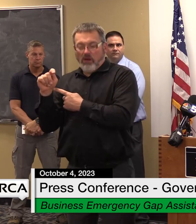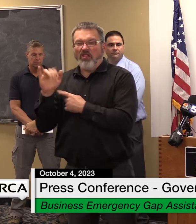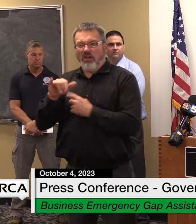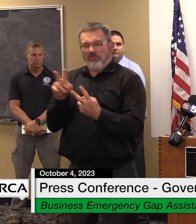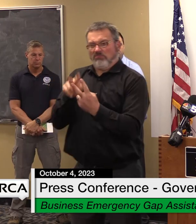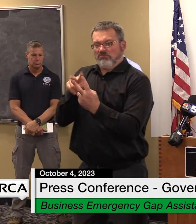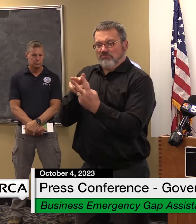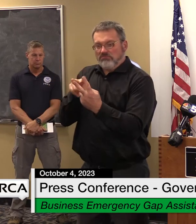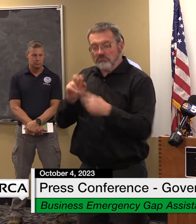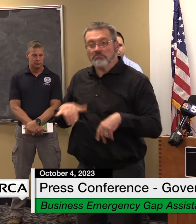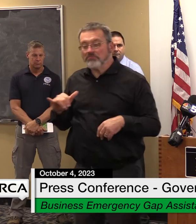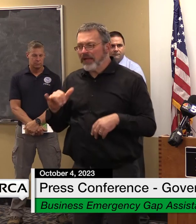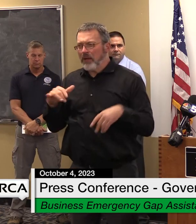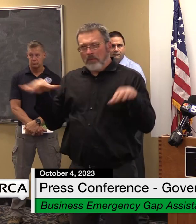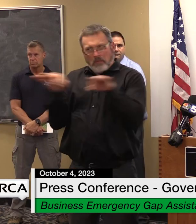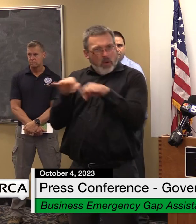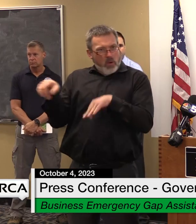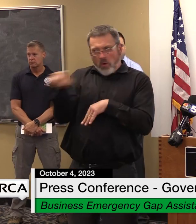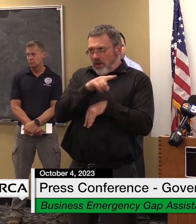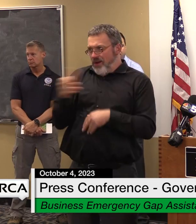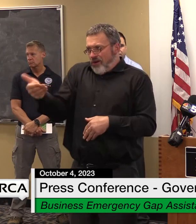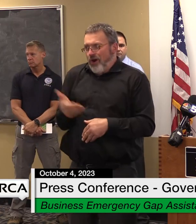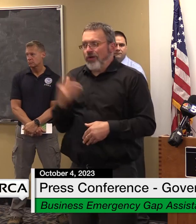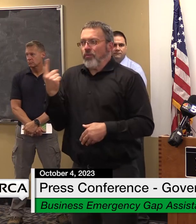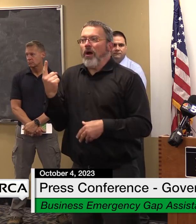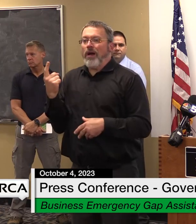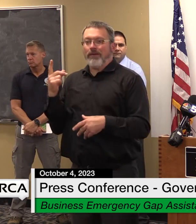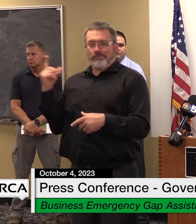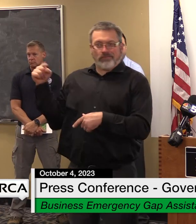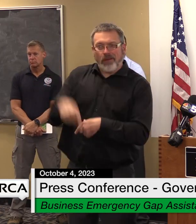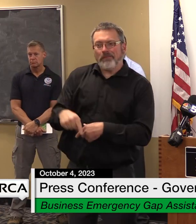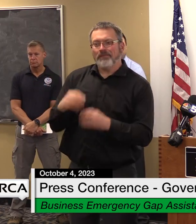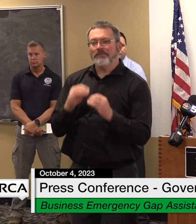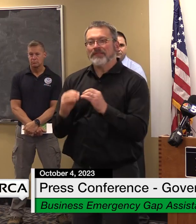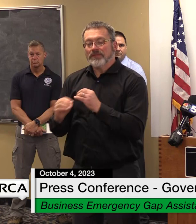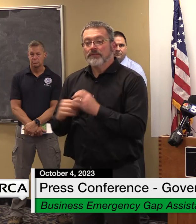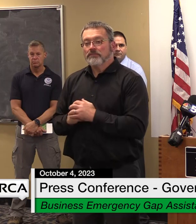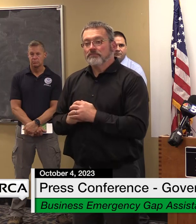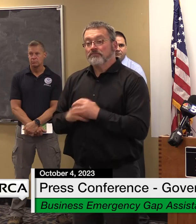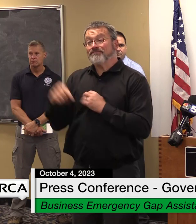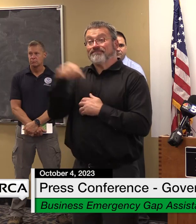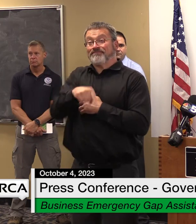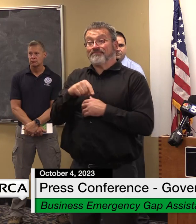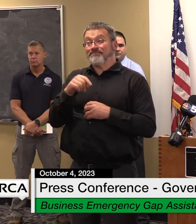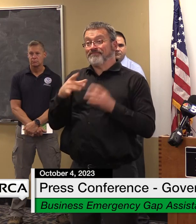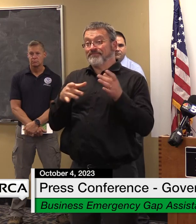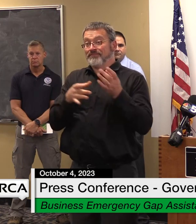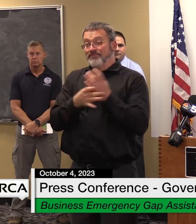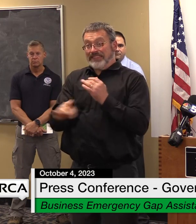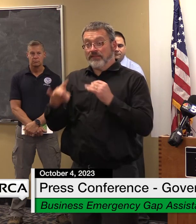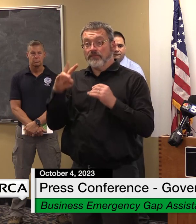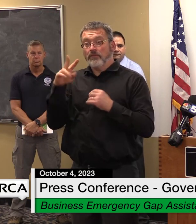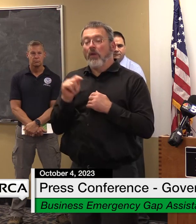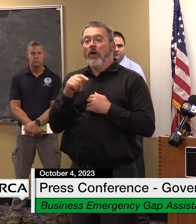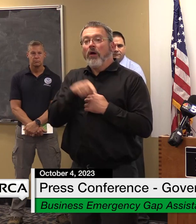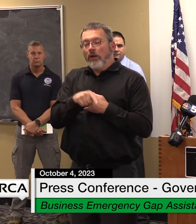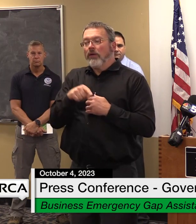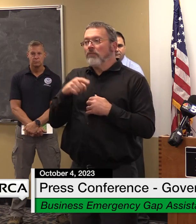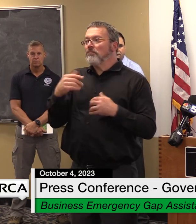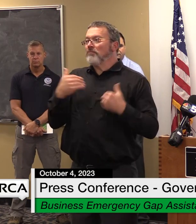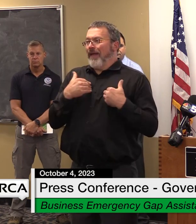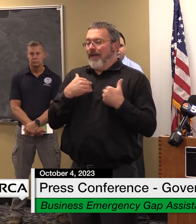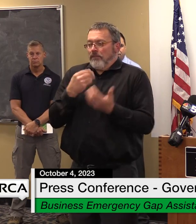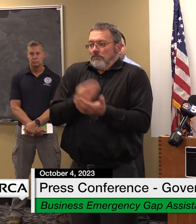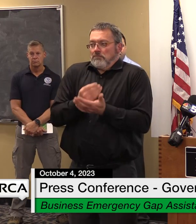work. As Efficiency Vermont outlined last week, they also have financial assistance available, and they're working